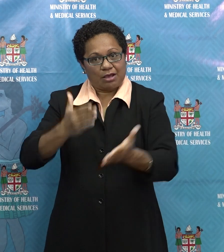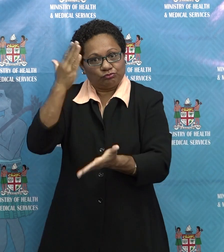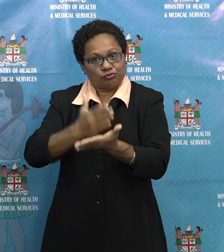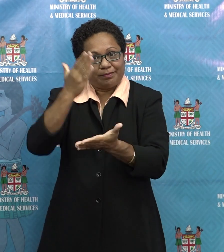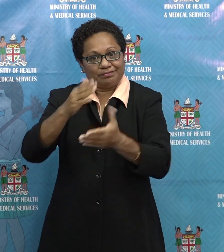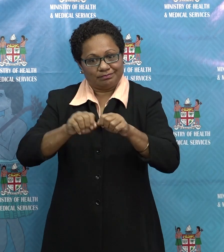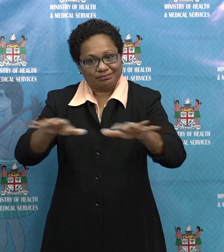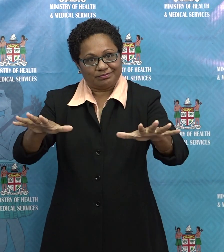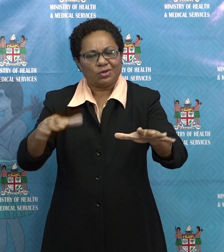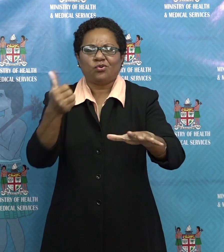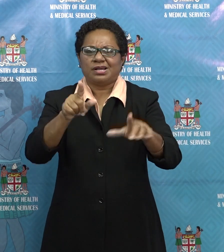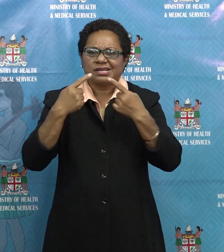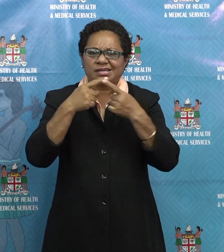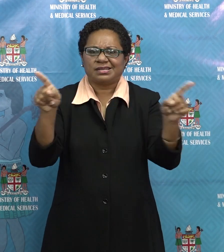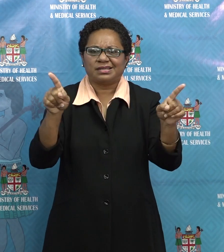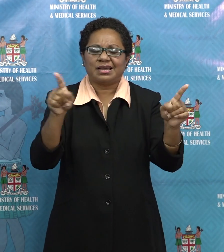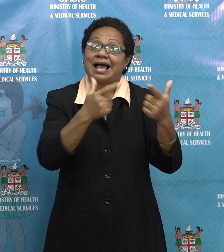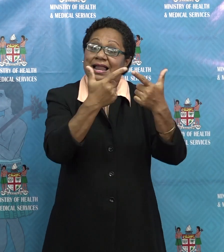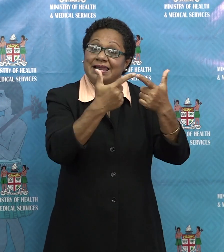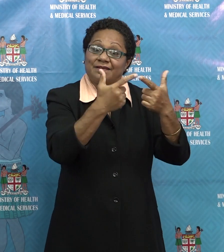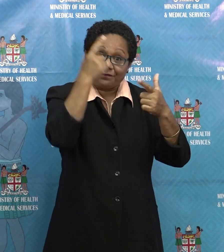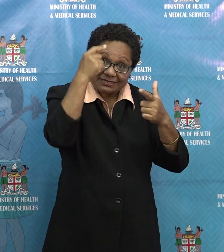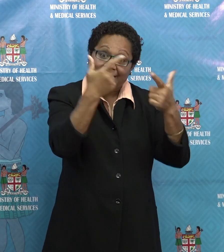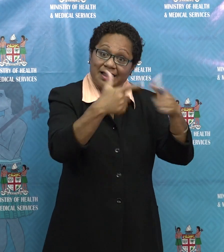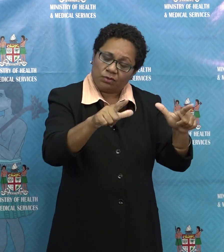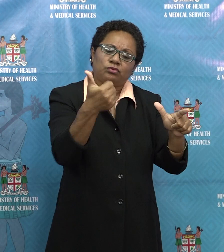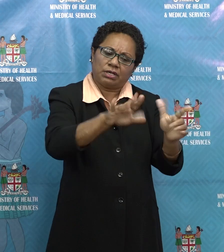We publish these announcements in the vernacular languages as well.